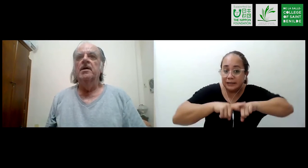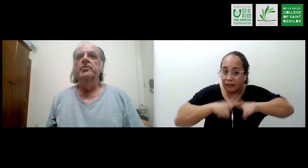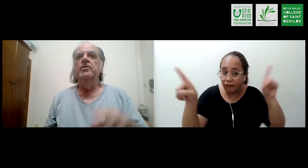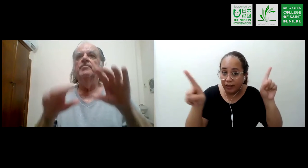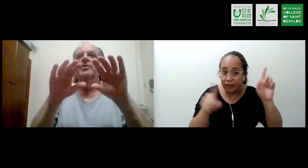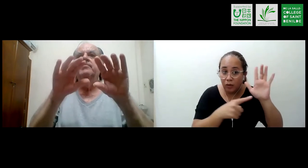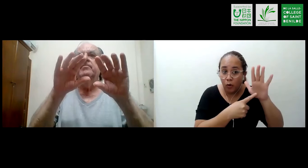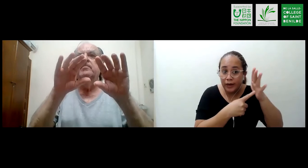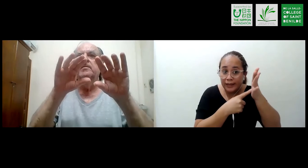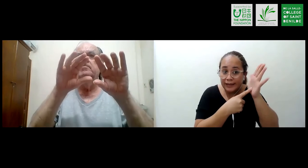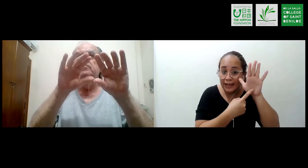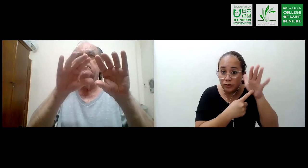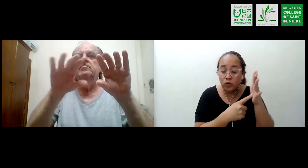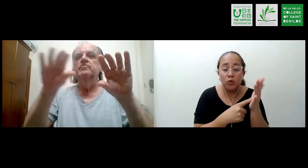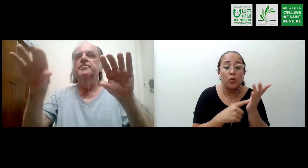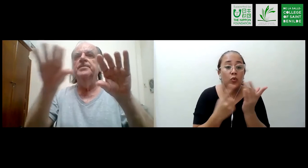you can put